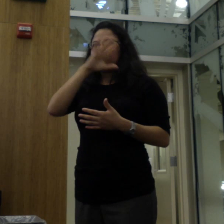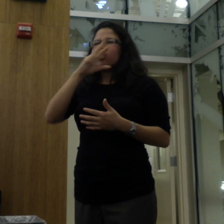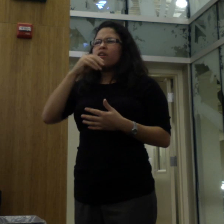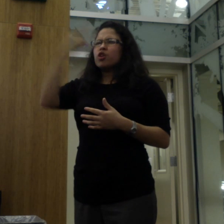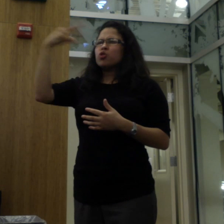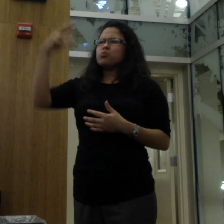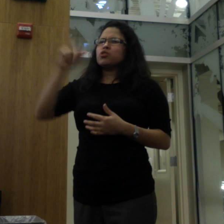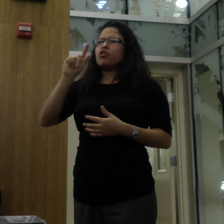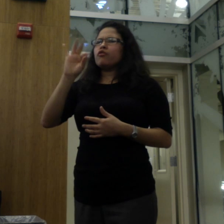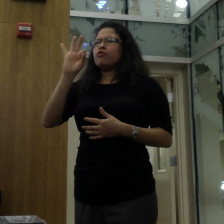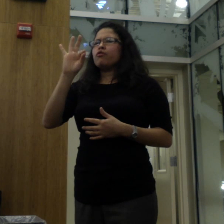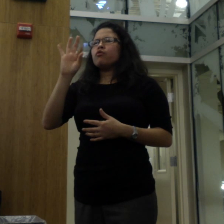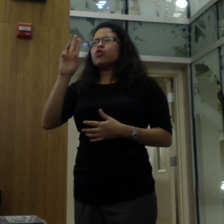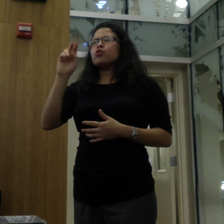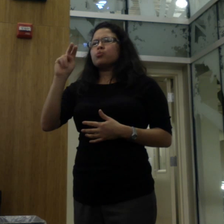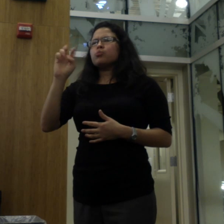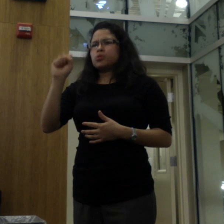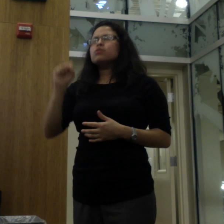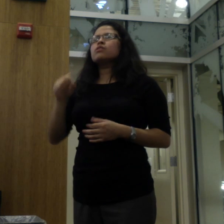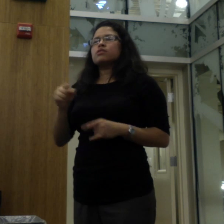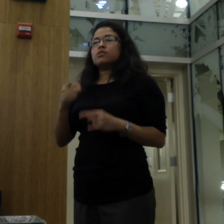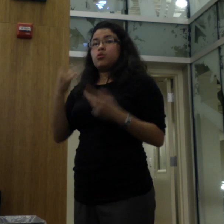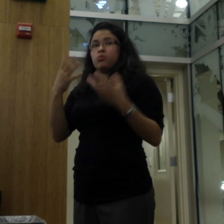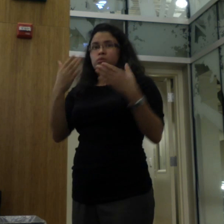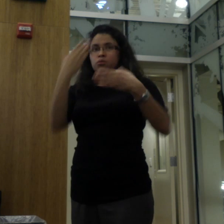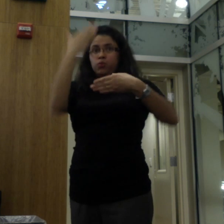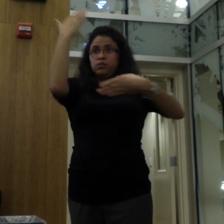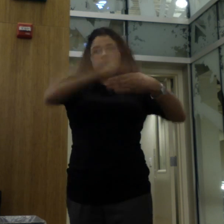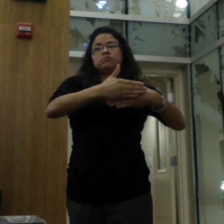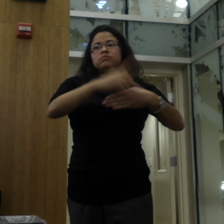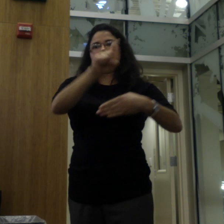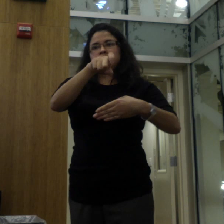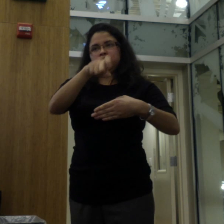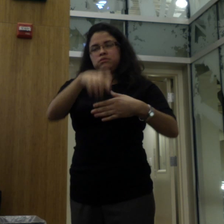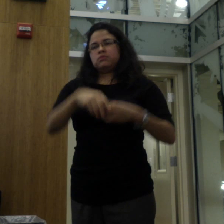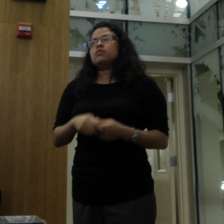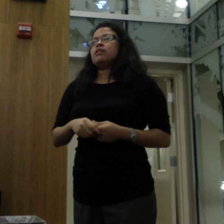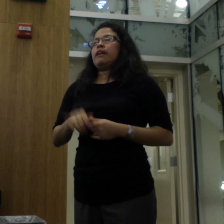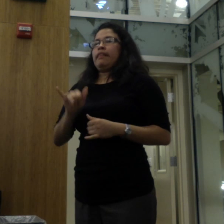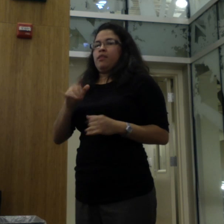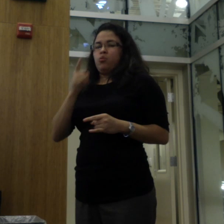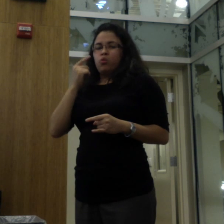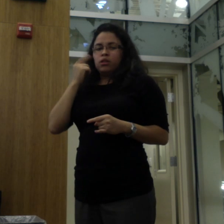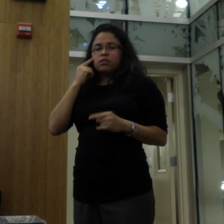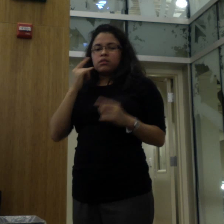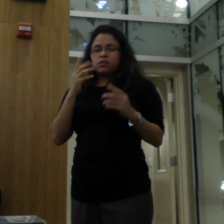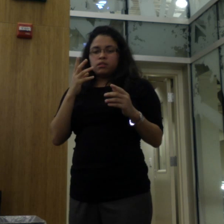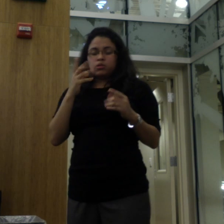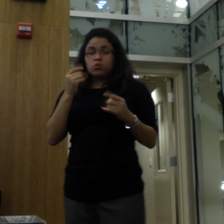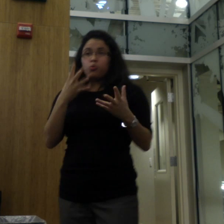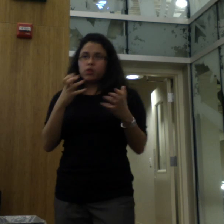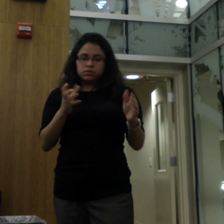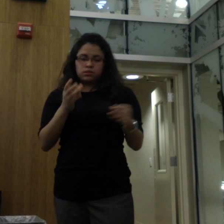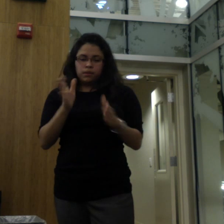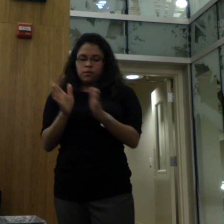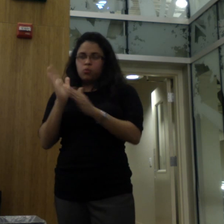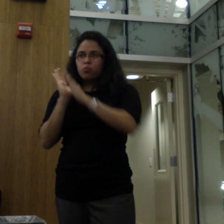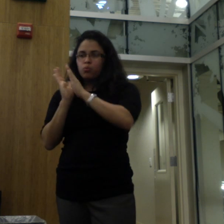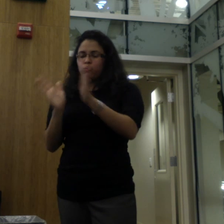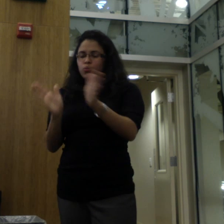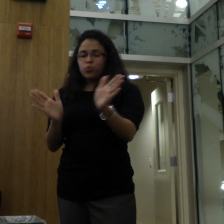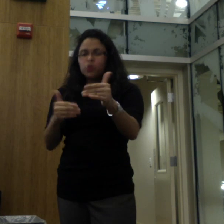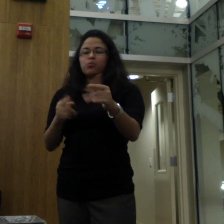air, you're going to seal your windows up, and that's when you're going to go to a particular room that you've already chosen. Which I